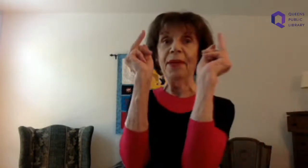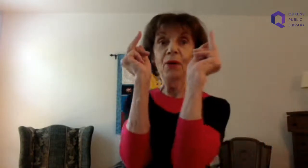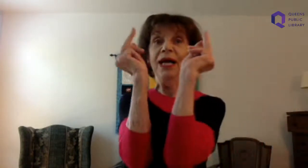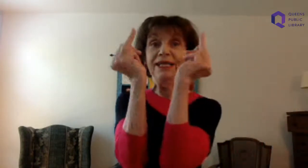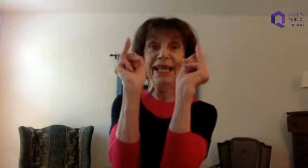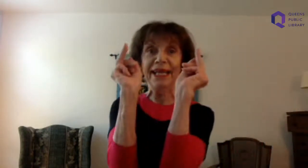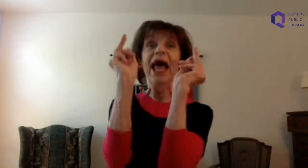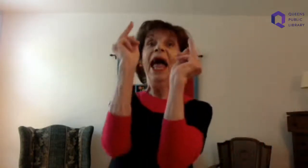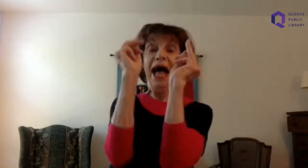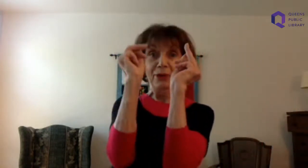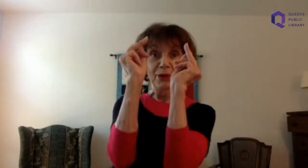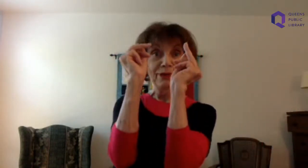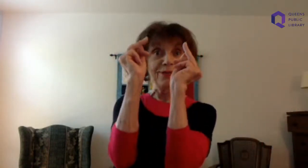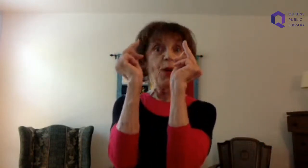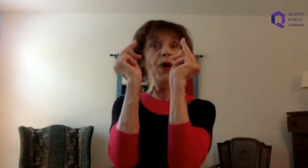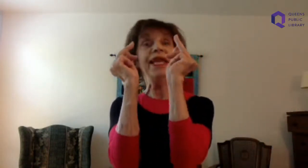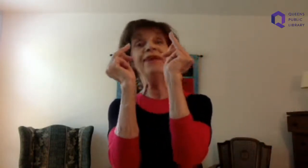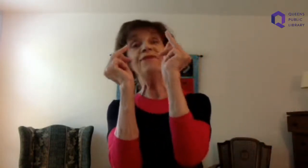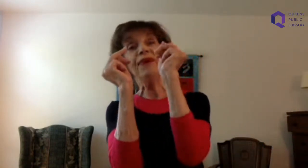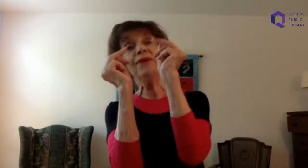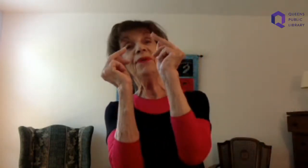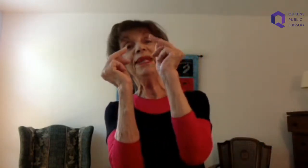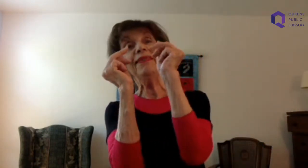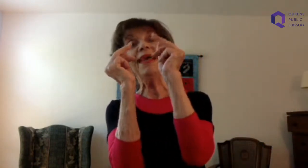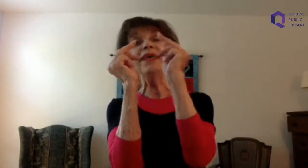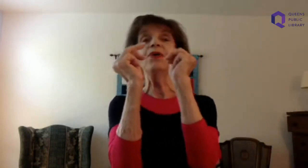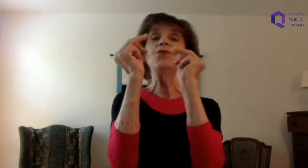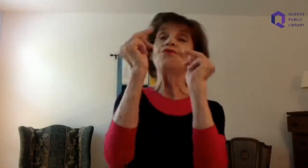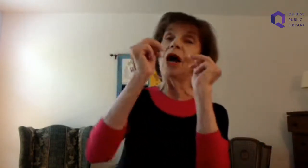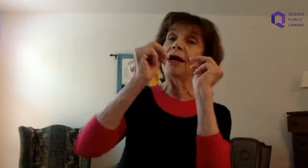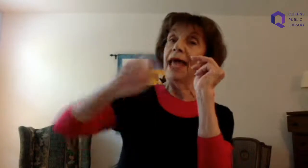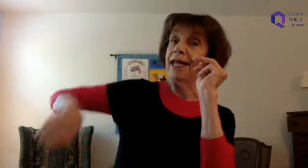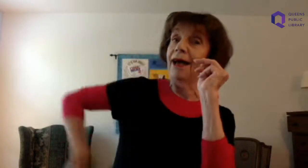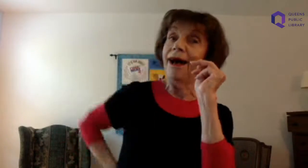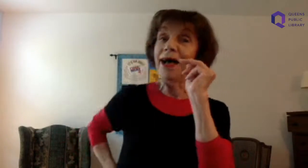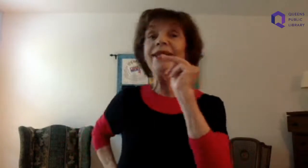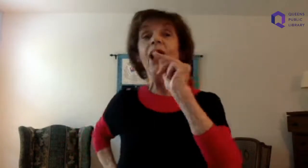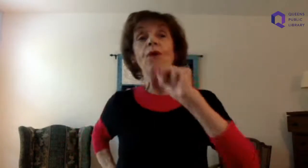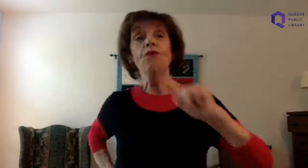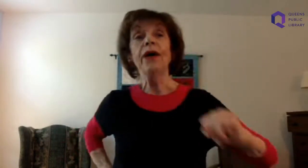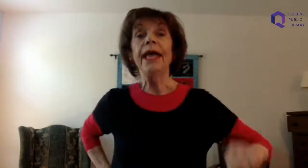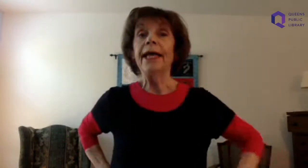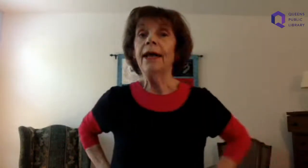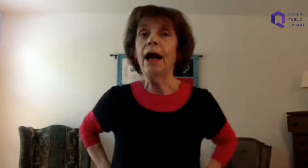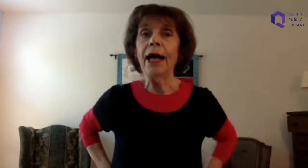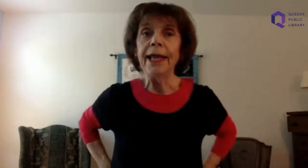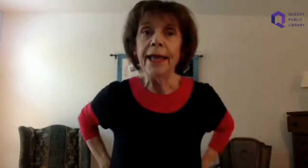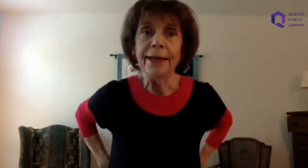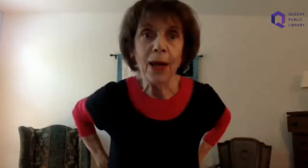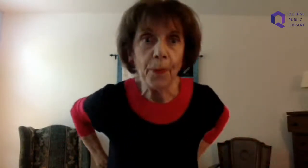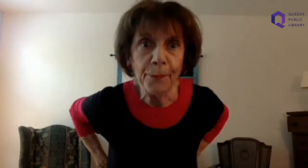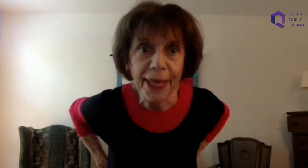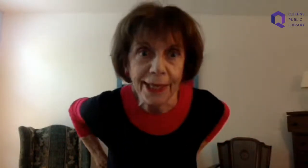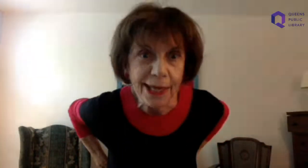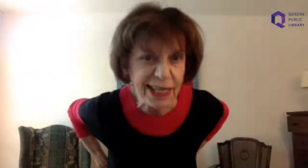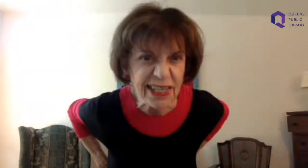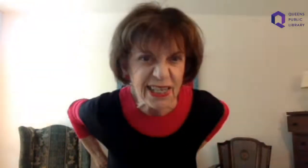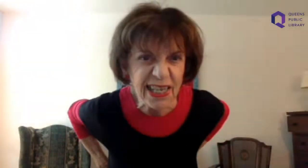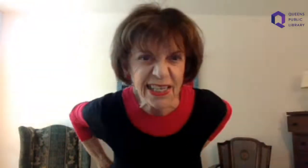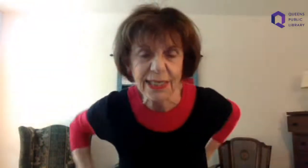I did it. How are you this morning? Very well, I thank you. Run and hide, run and hide. Now, pinky is